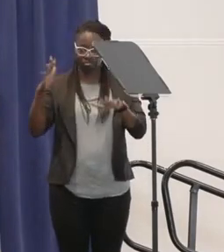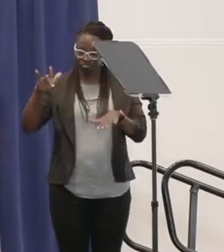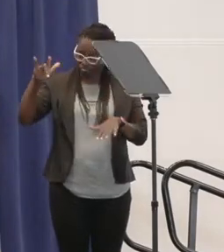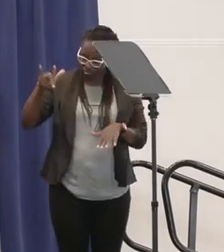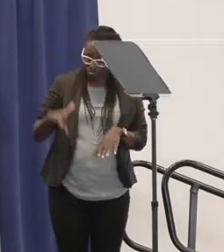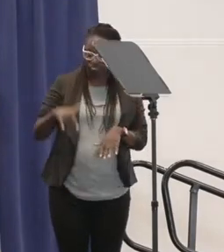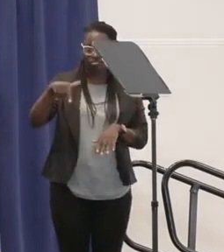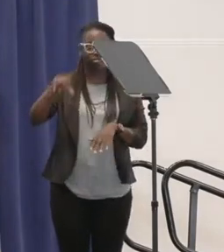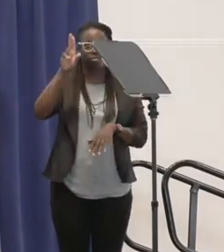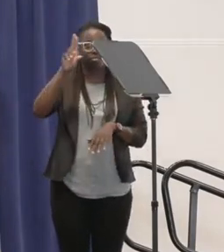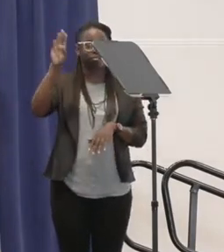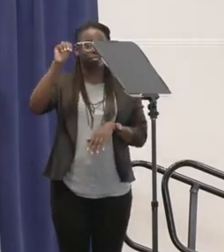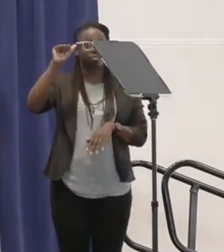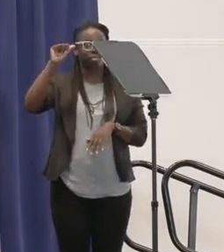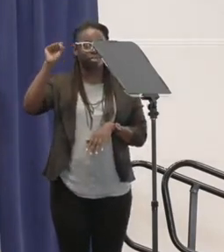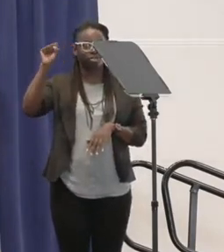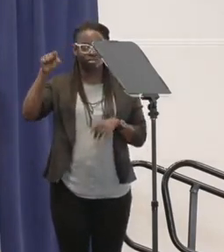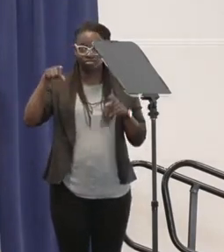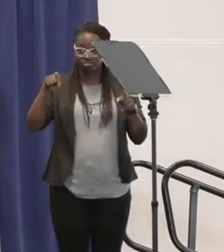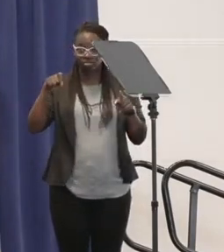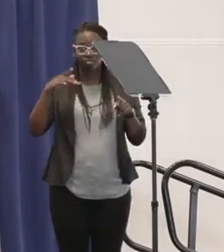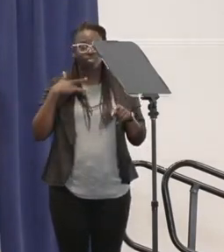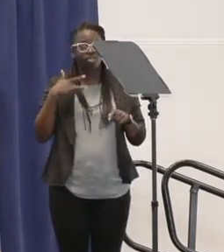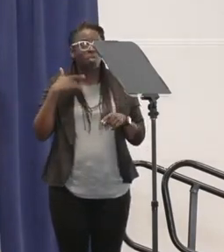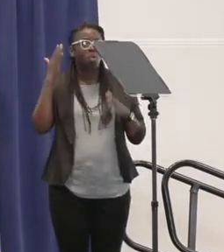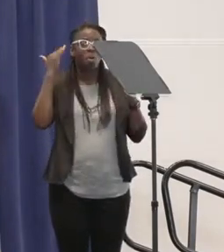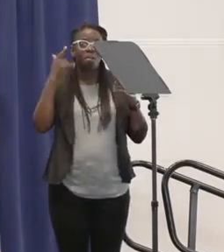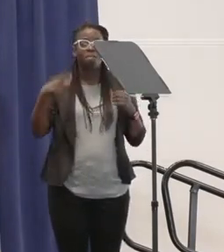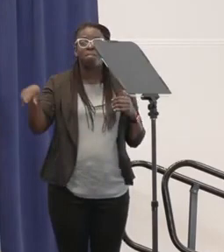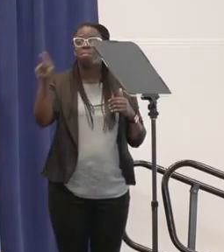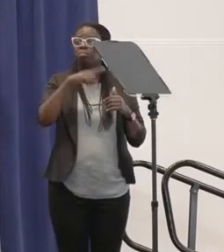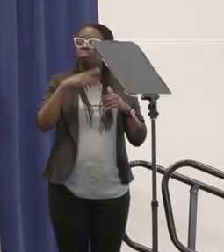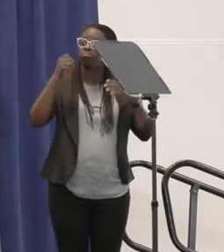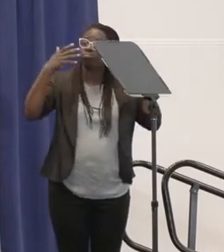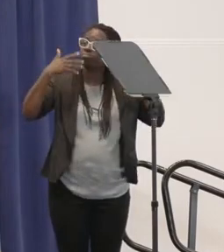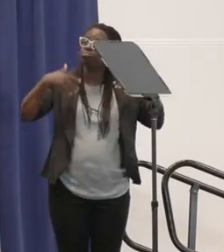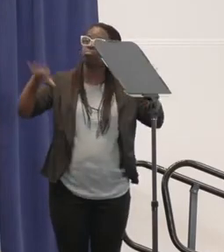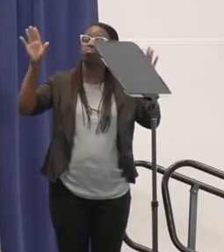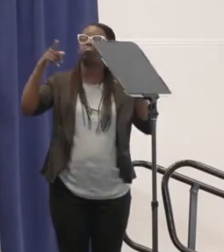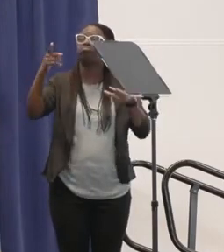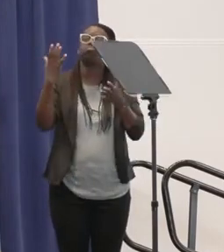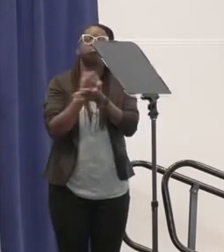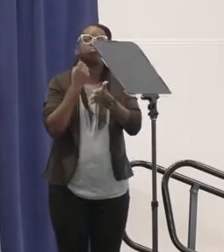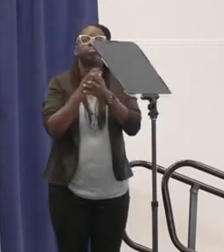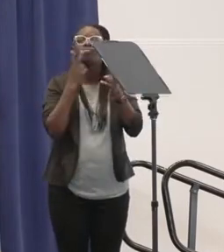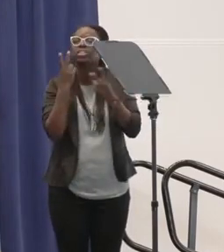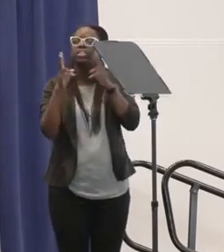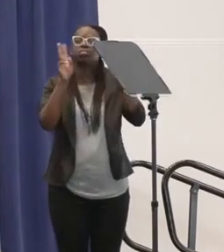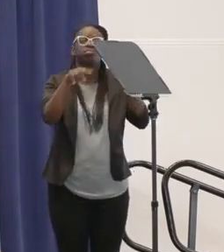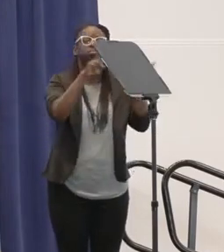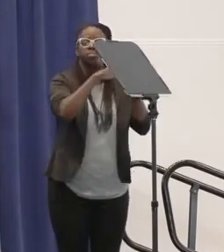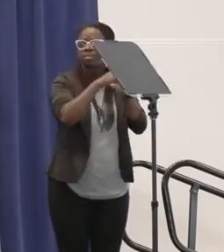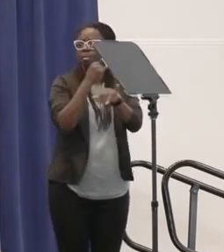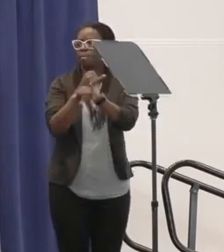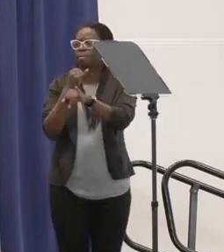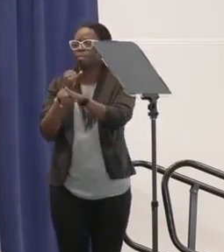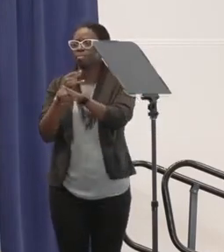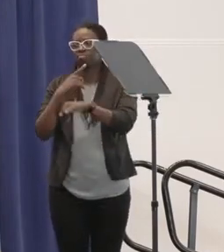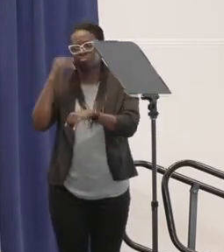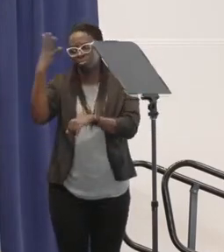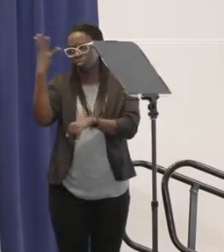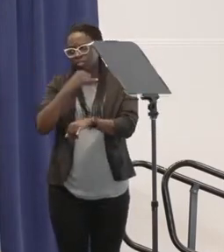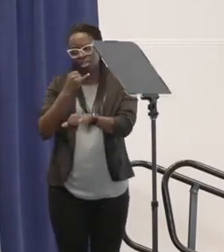hope you will have an opportunity to explore our gorgeous campus and take